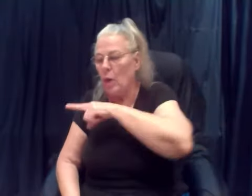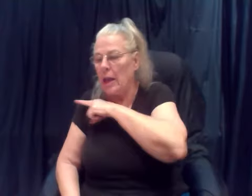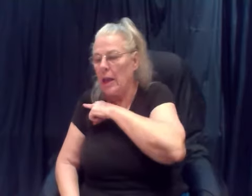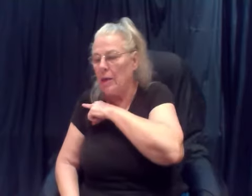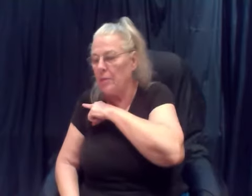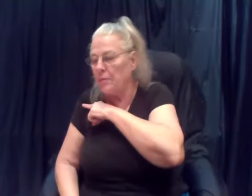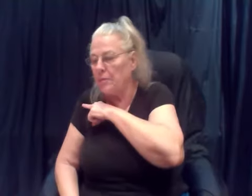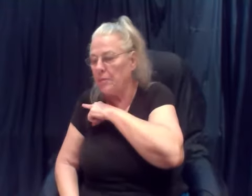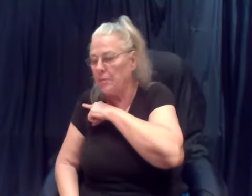we.